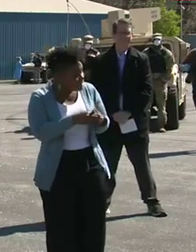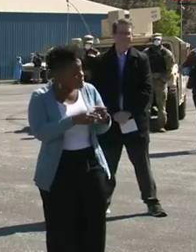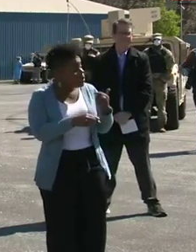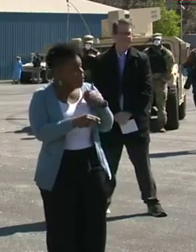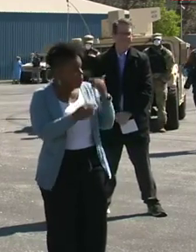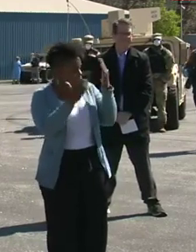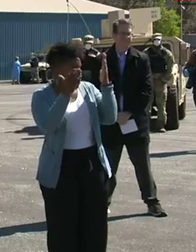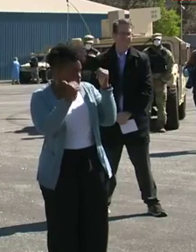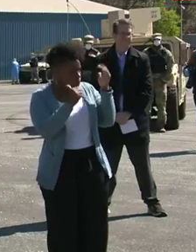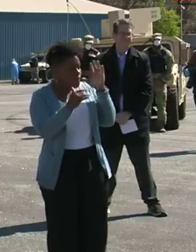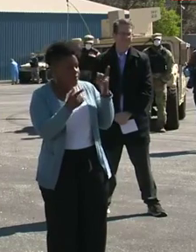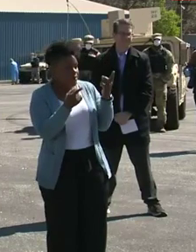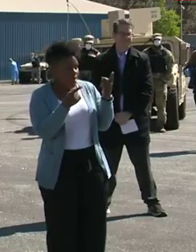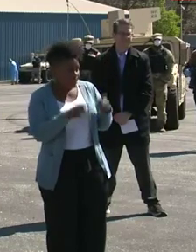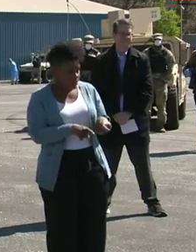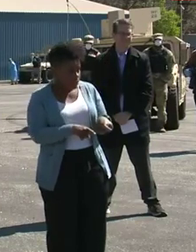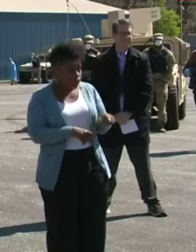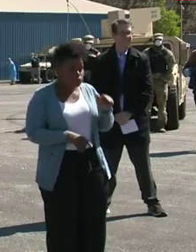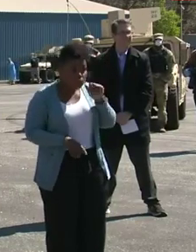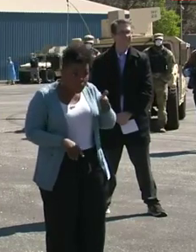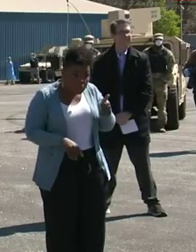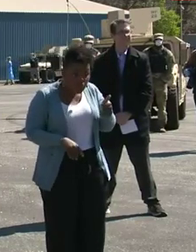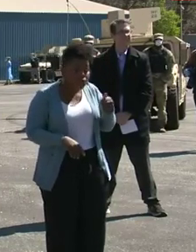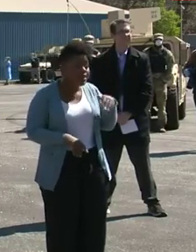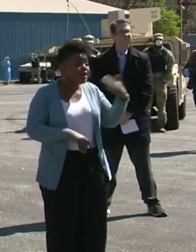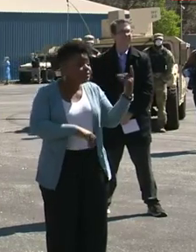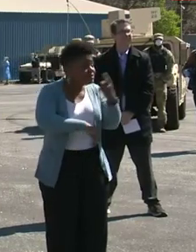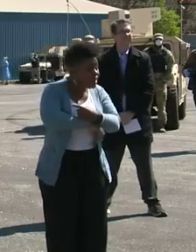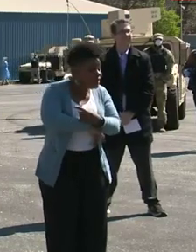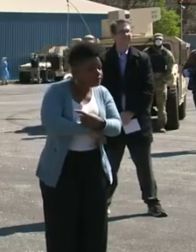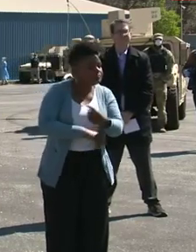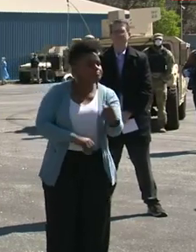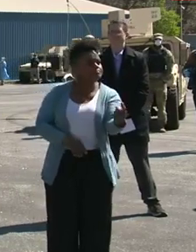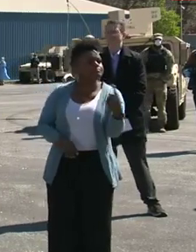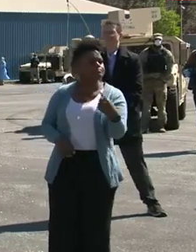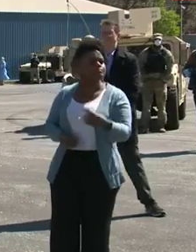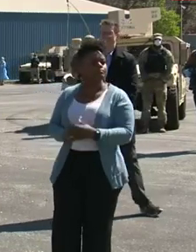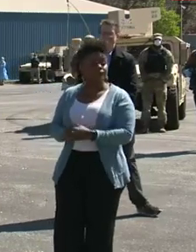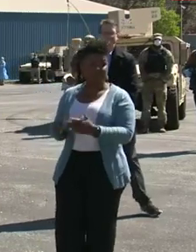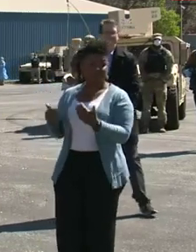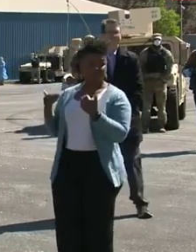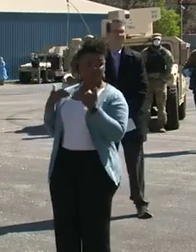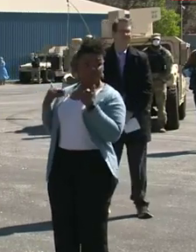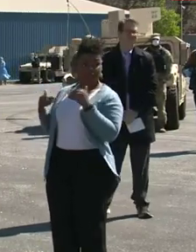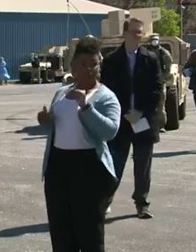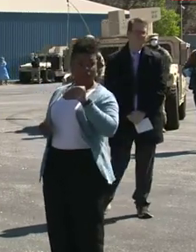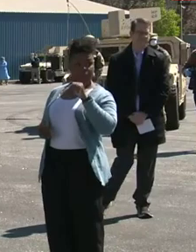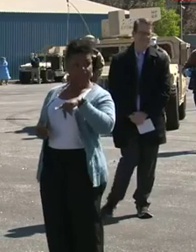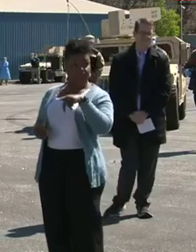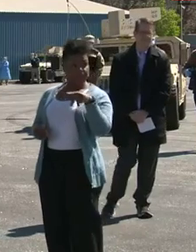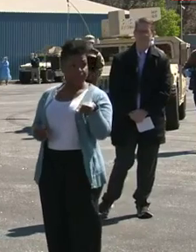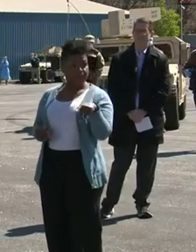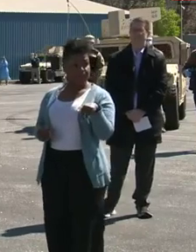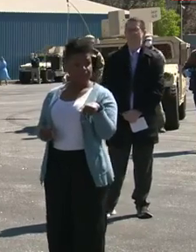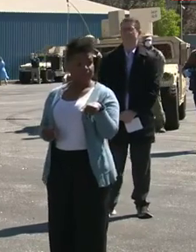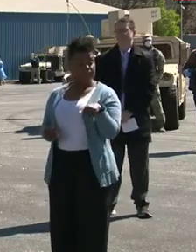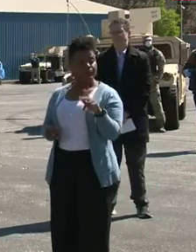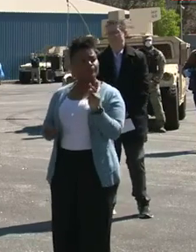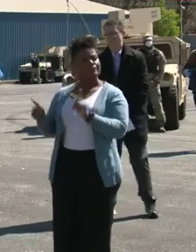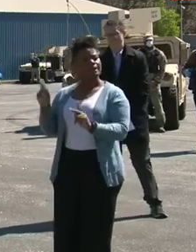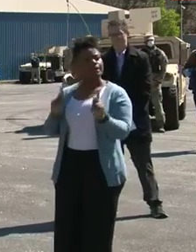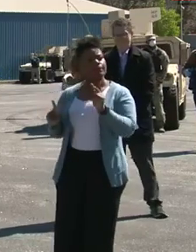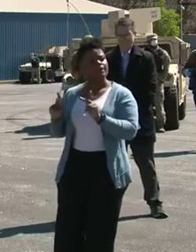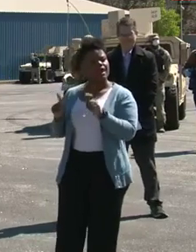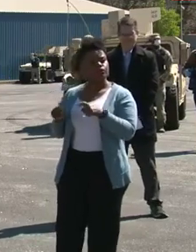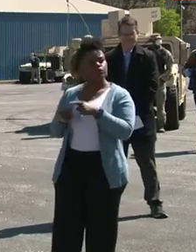days. It could be as soon as tomorrow. Is there an app involved that residents would have to download and use